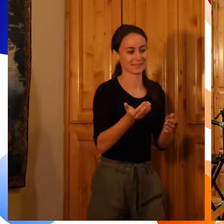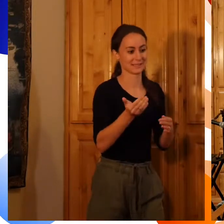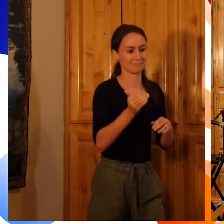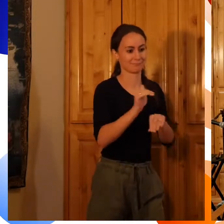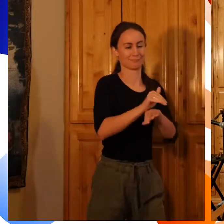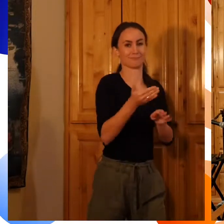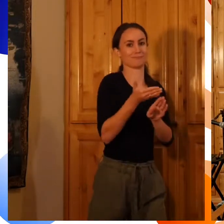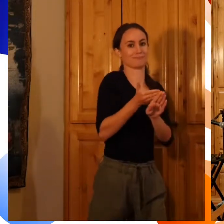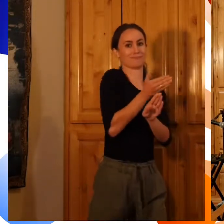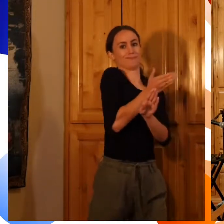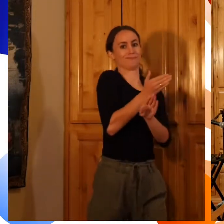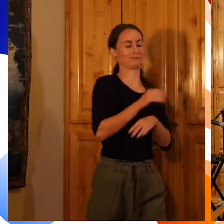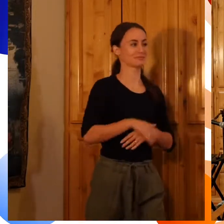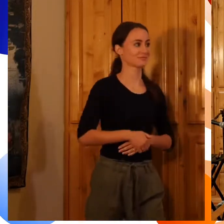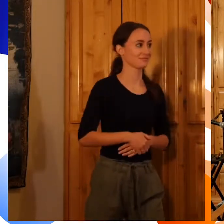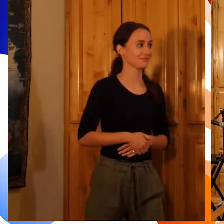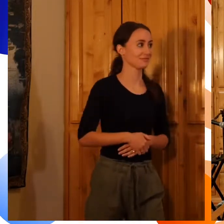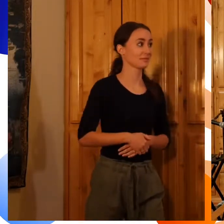wooded hillside.